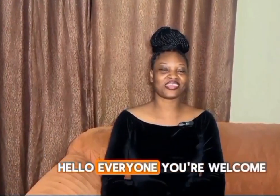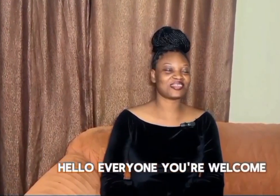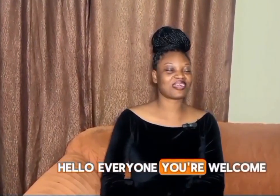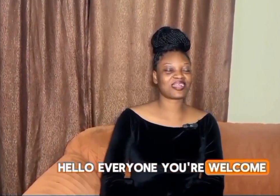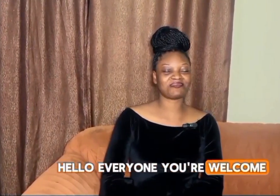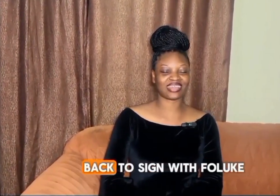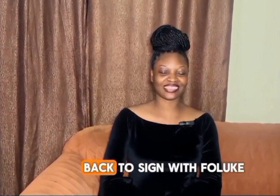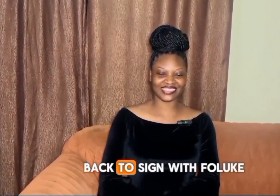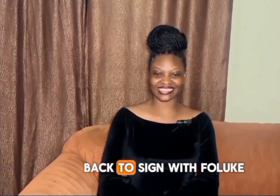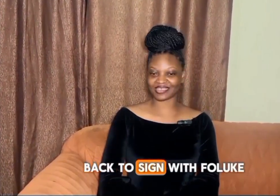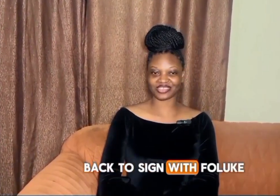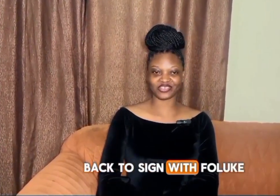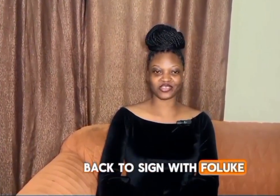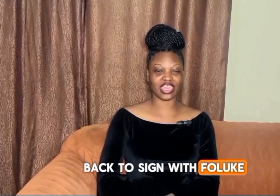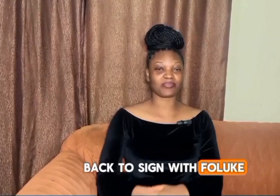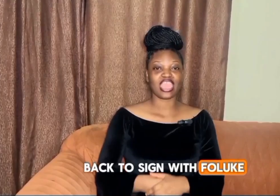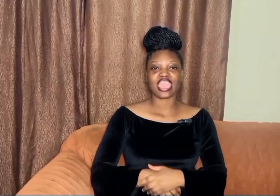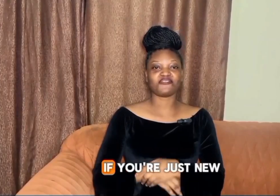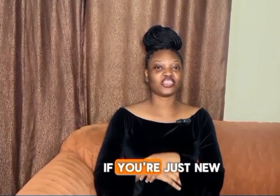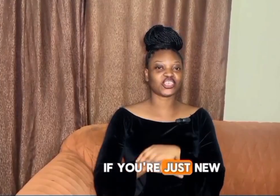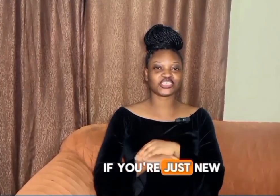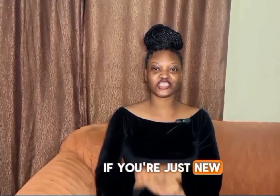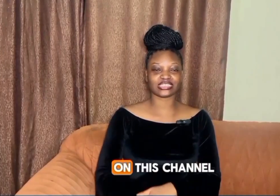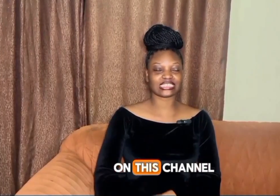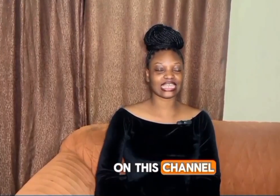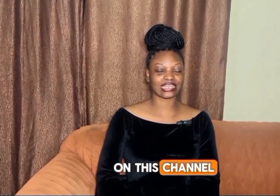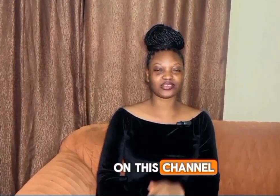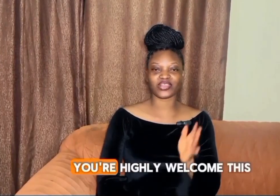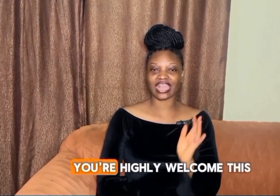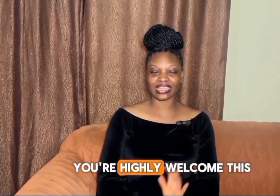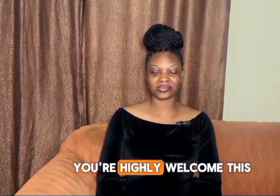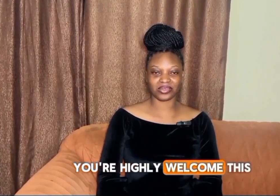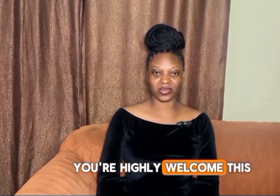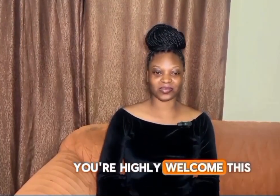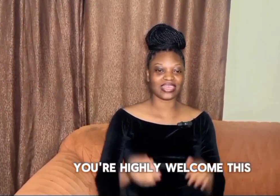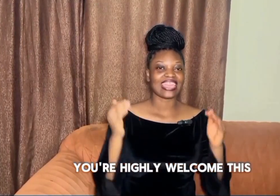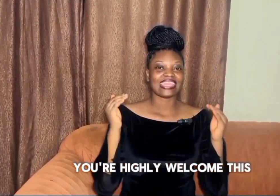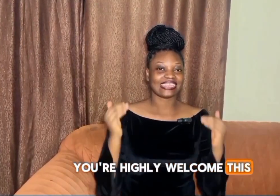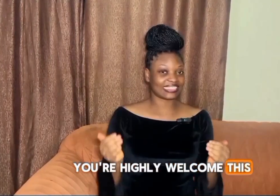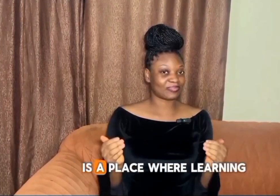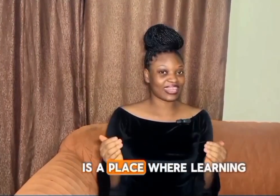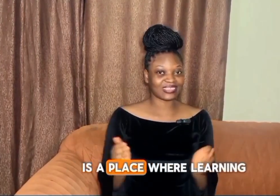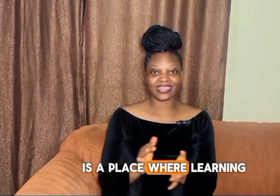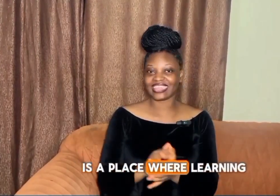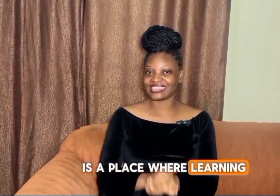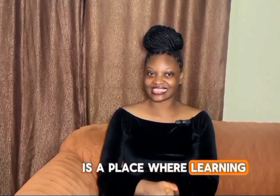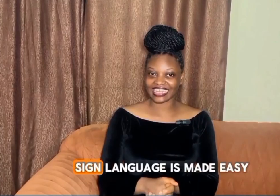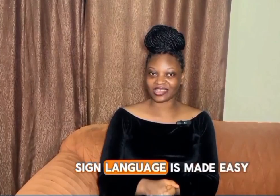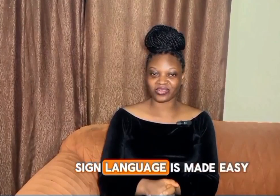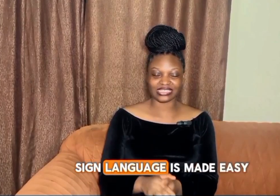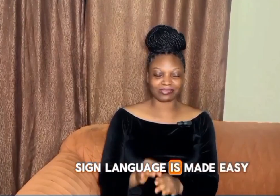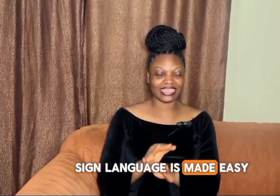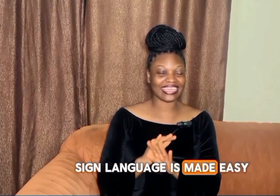Hello everyone, you're welcome back to Sign with Foluke. If you're just new on this channel, you're highly welcome. This is a place where learning